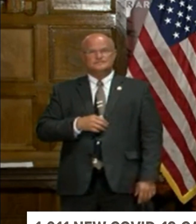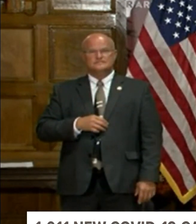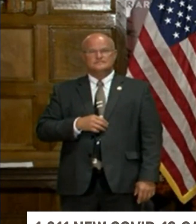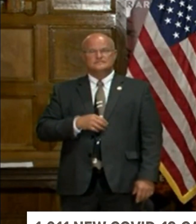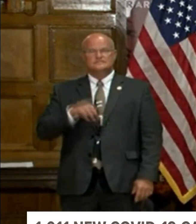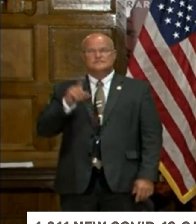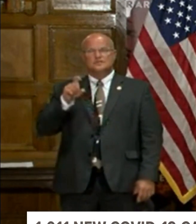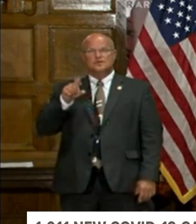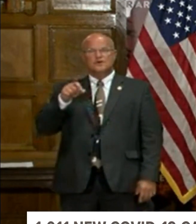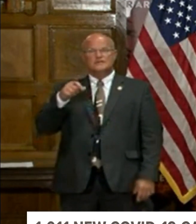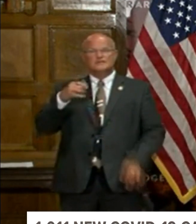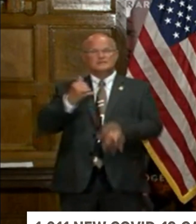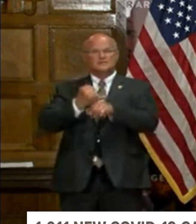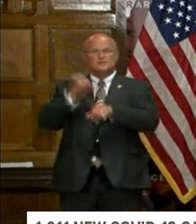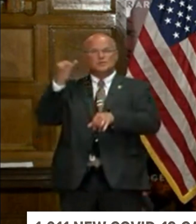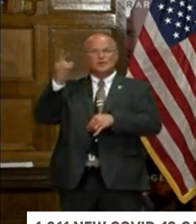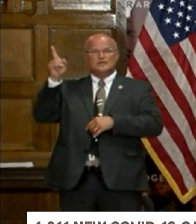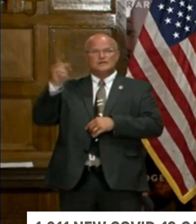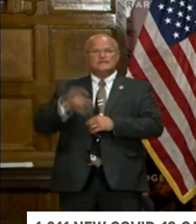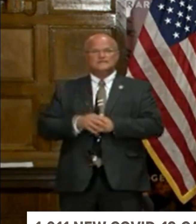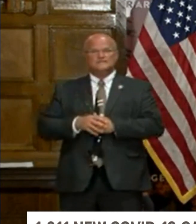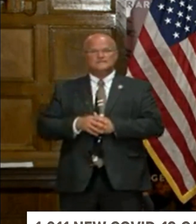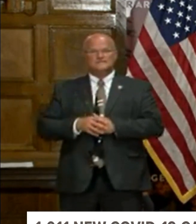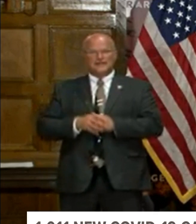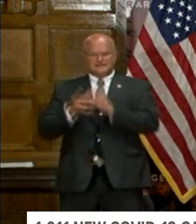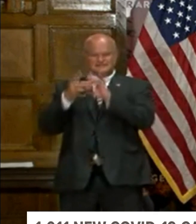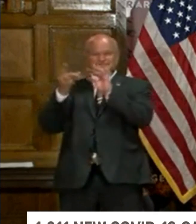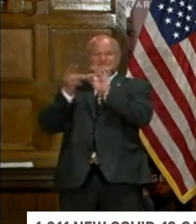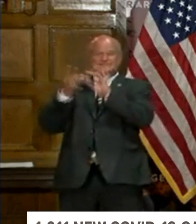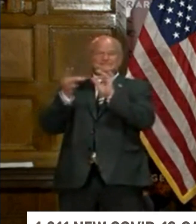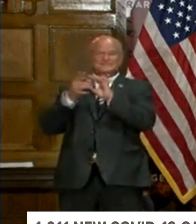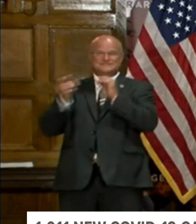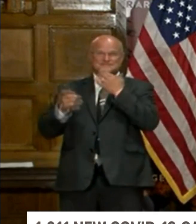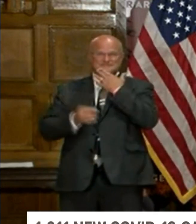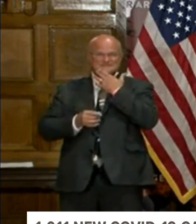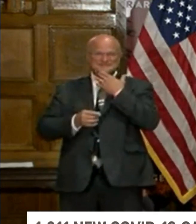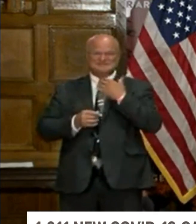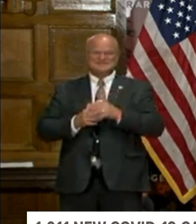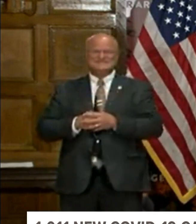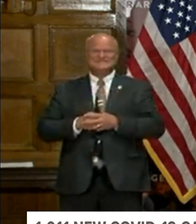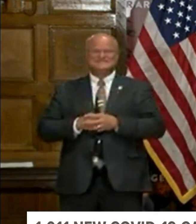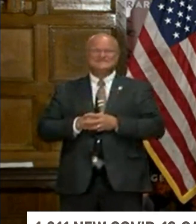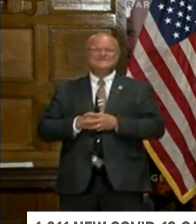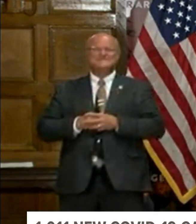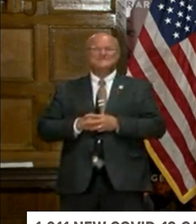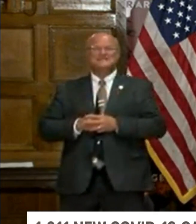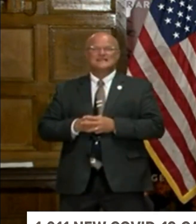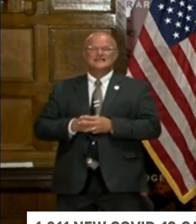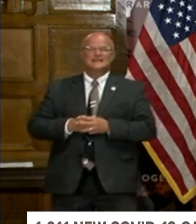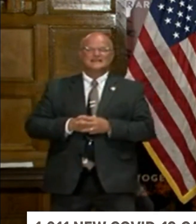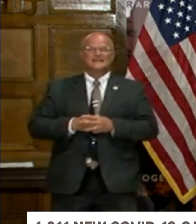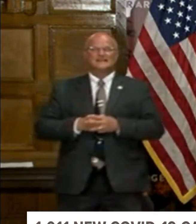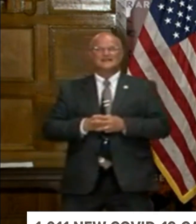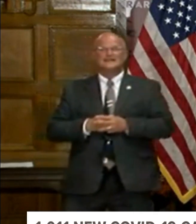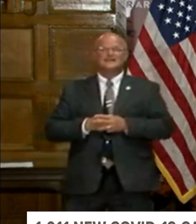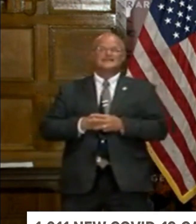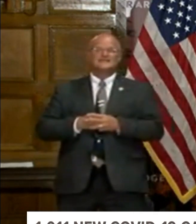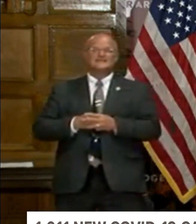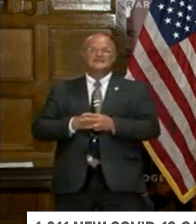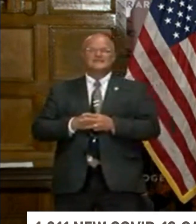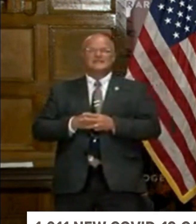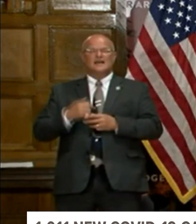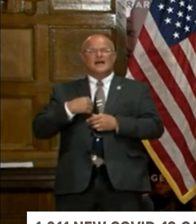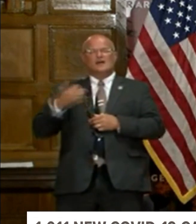Is there any questions remotely? Yes, Governor, this is Chelsea Helms with KWA. And first, welcome back.